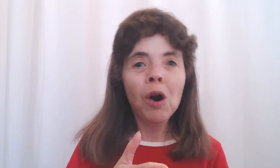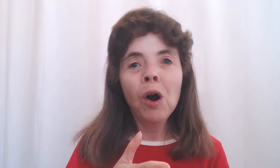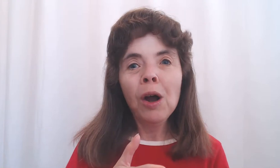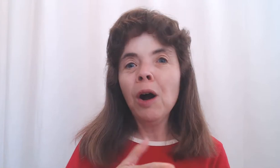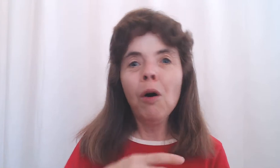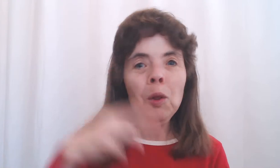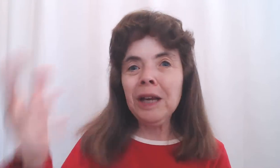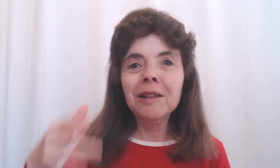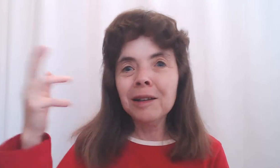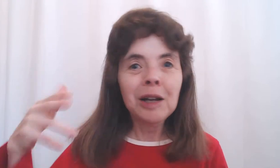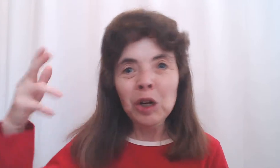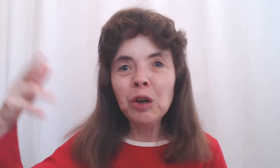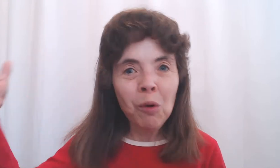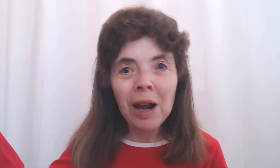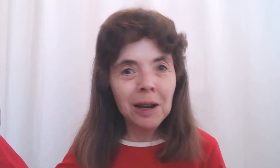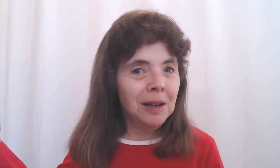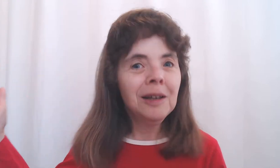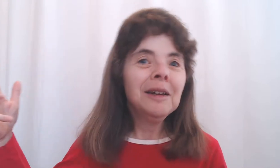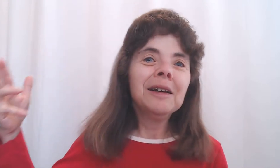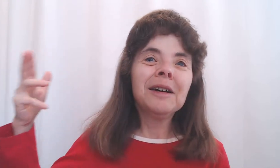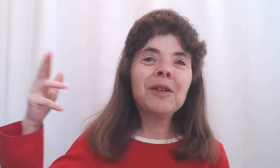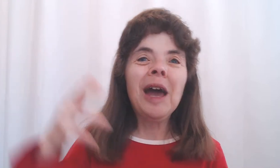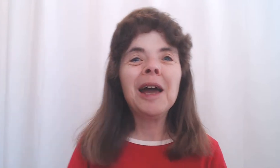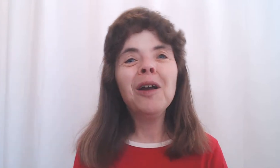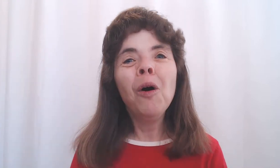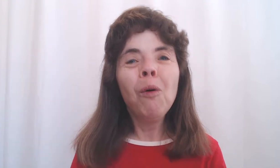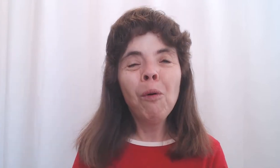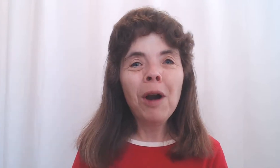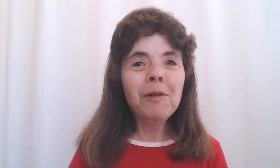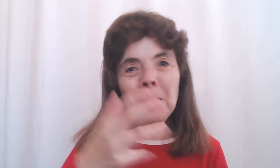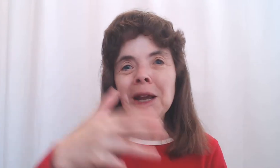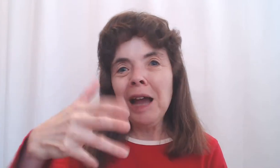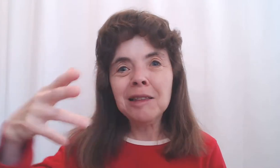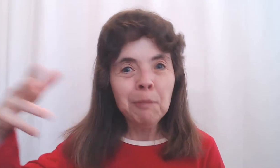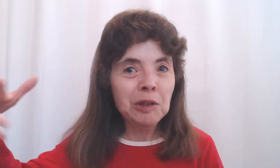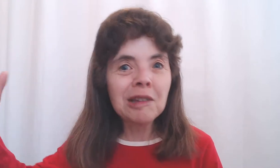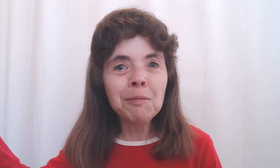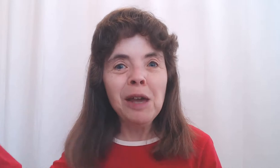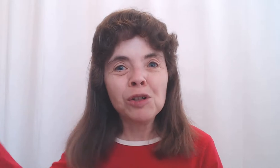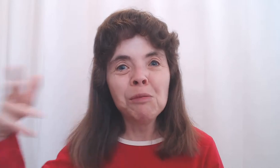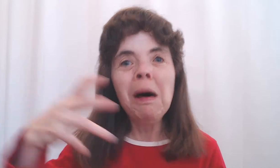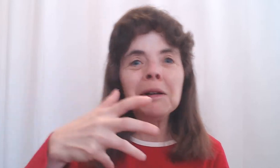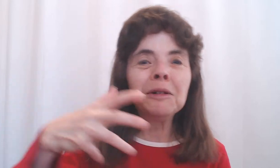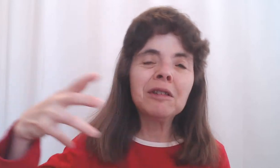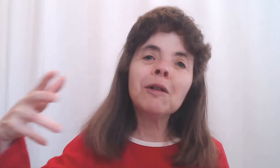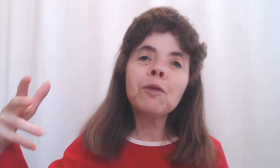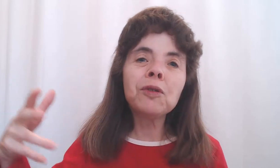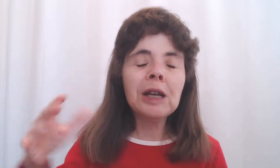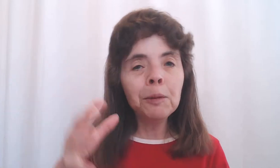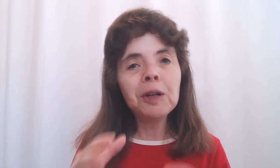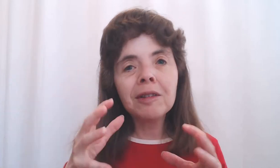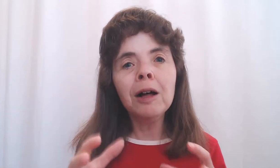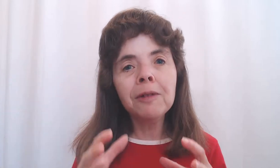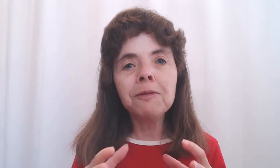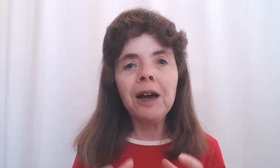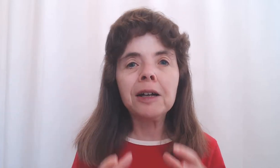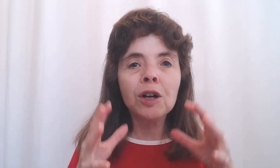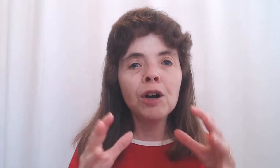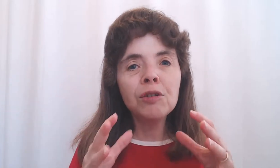all the kids get a good grade. Okay. Or everybody gets a participation medal and so forth. The Gilbert and Sullivan effect occurs